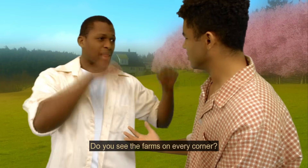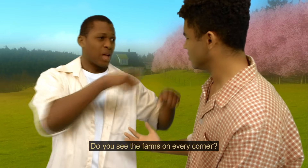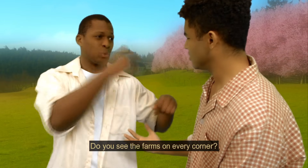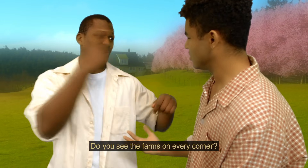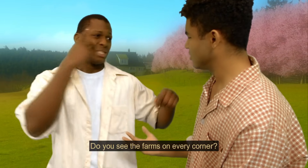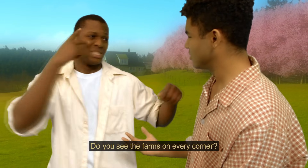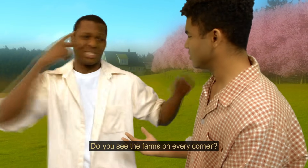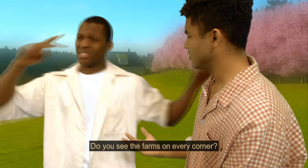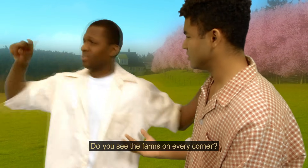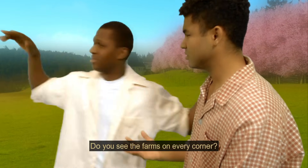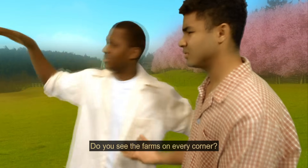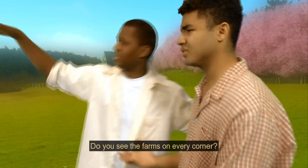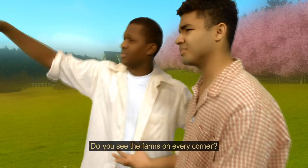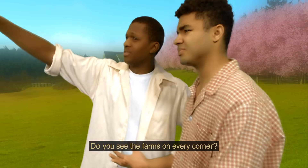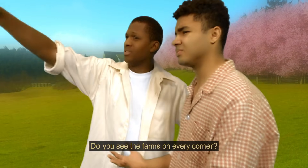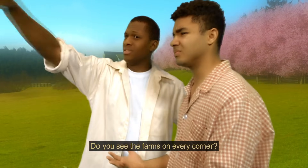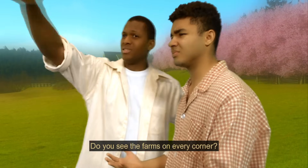Do you see the farms on every corner?